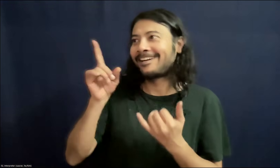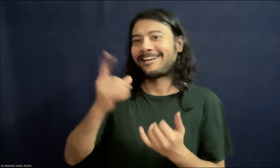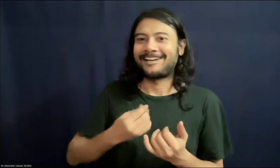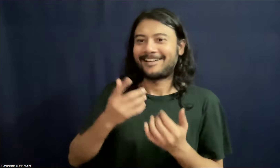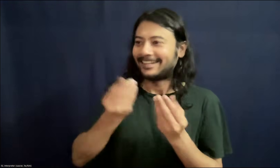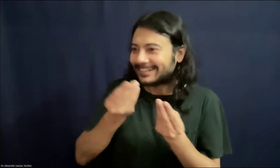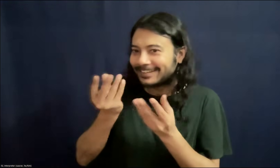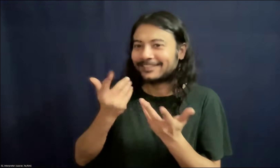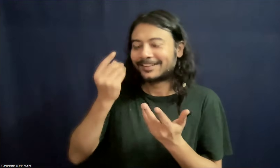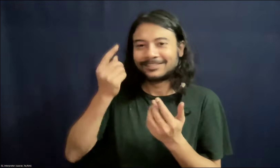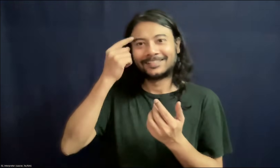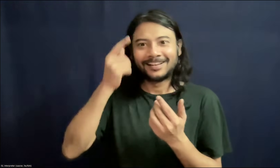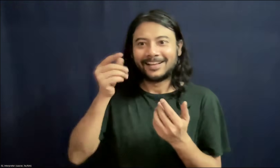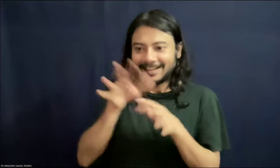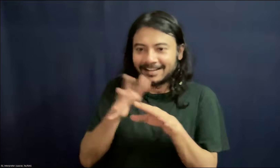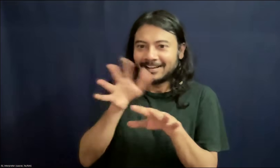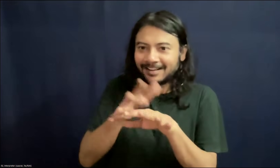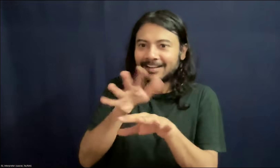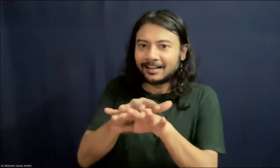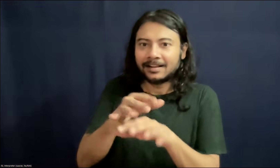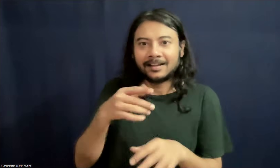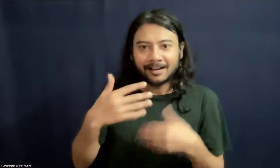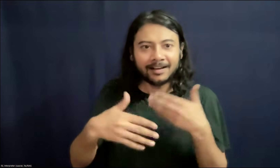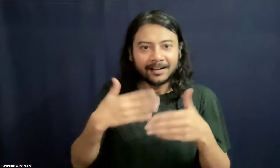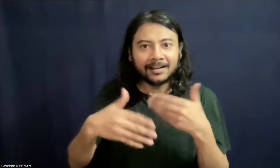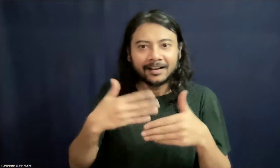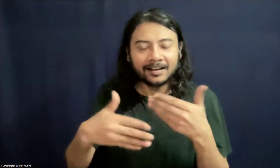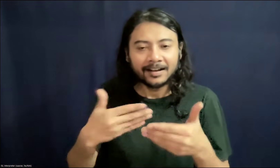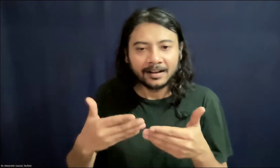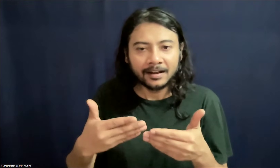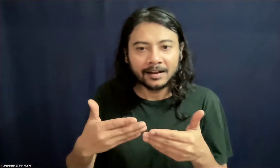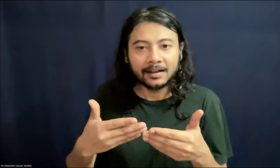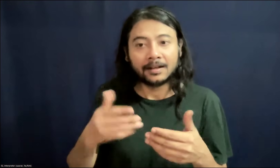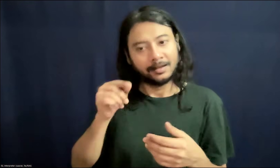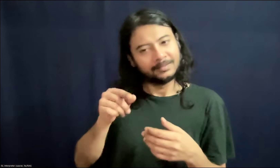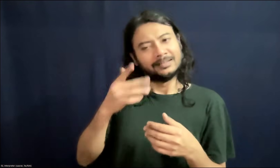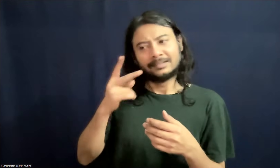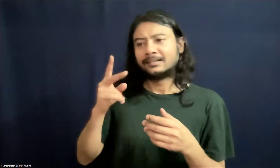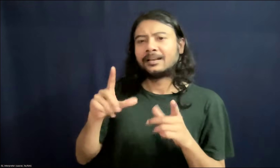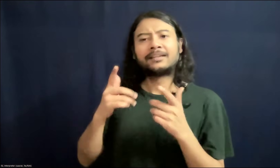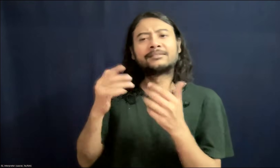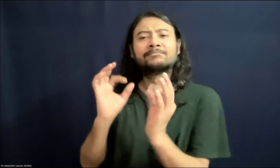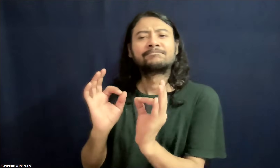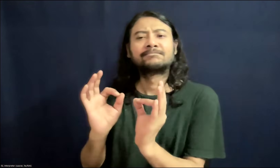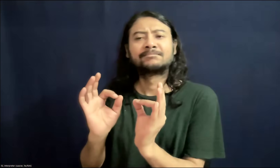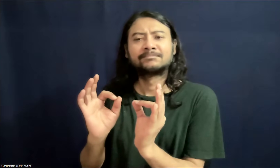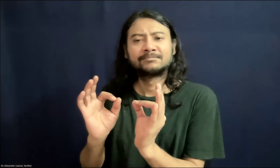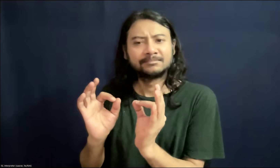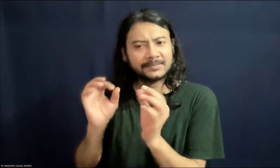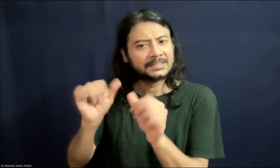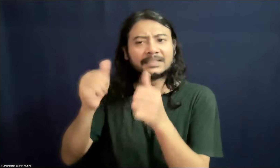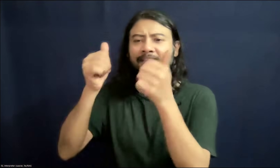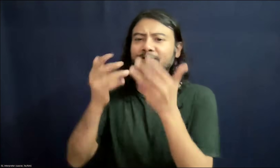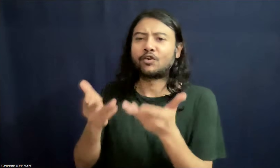When we do all these things, that will be our success. Then that means we have become most